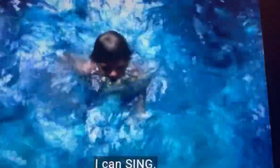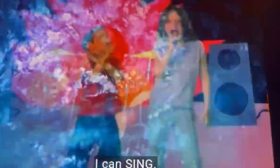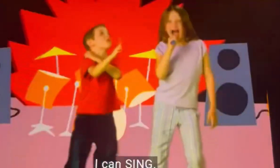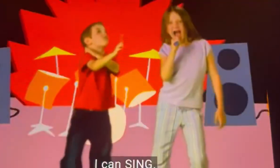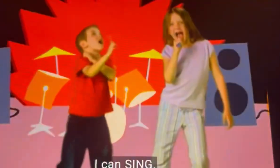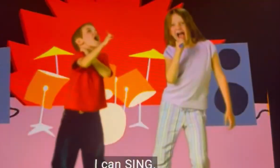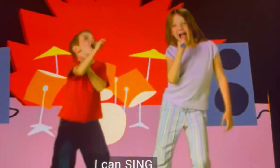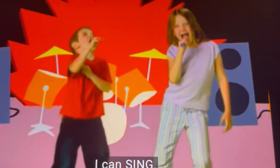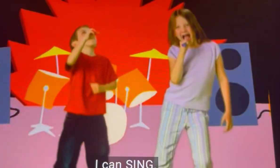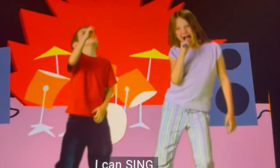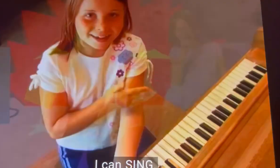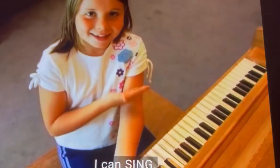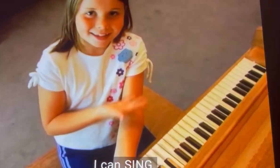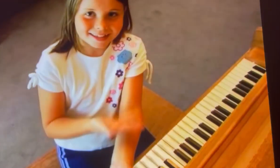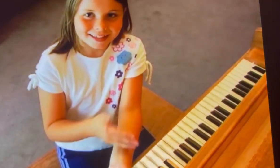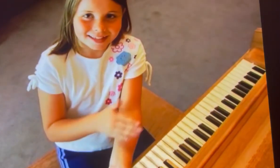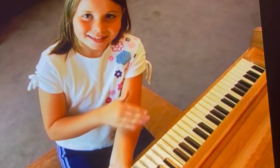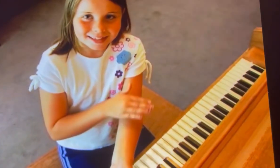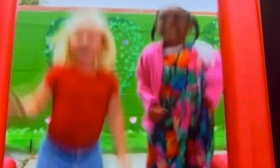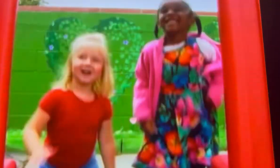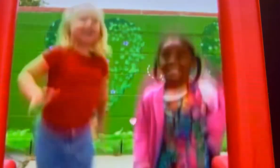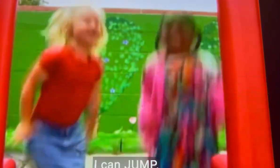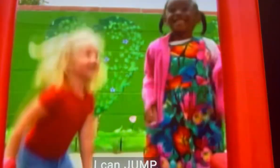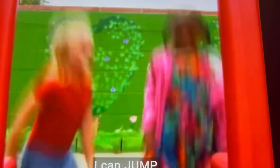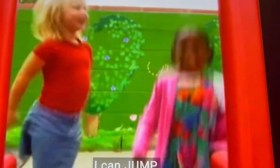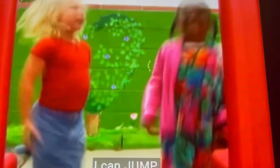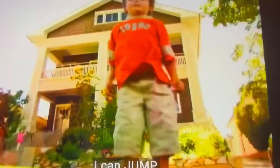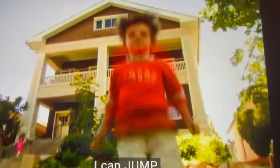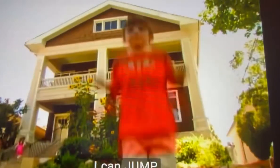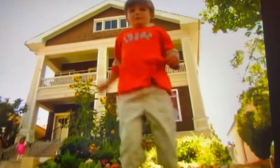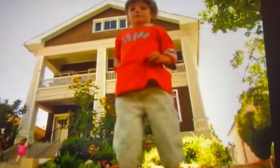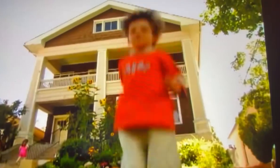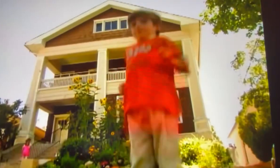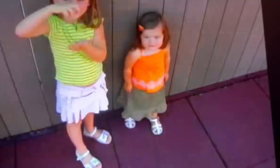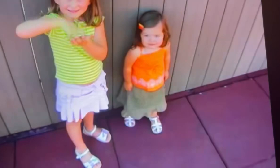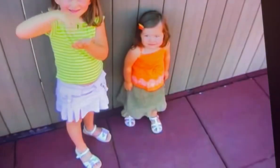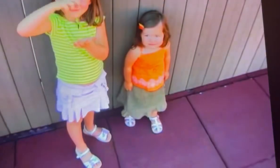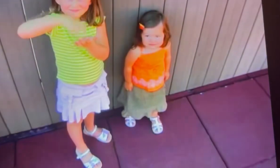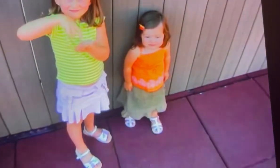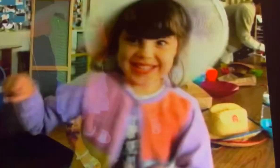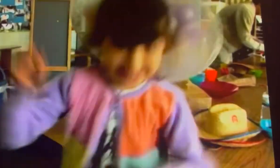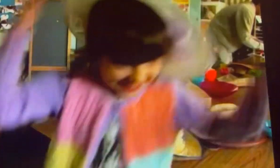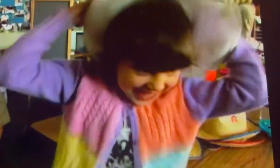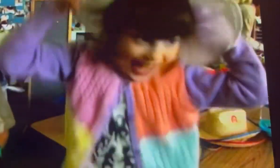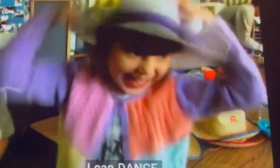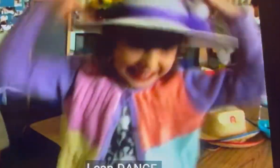swim. I can jump. I can dance.